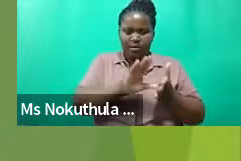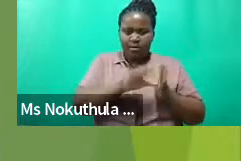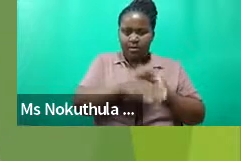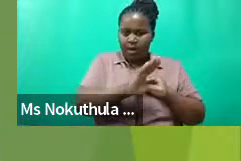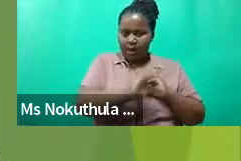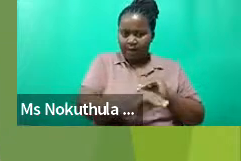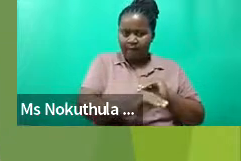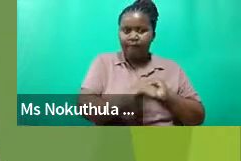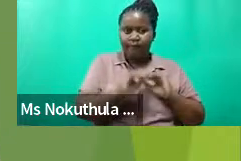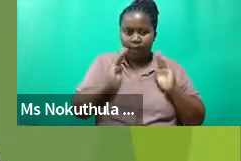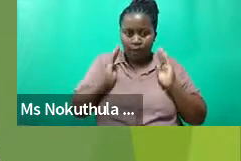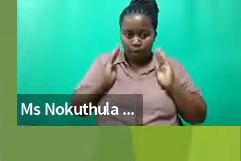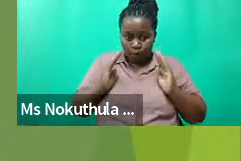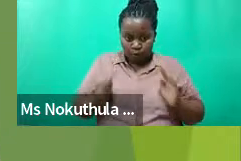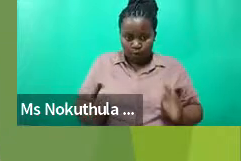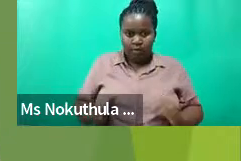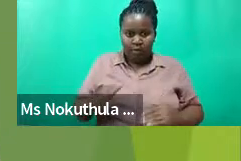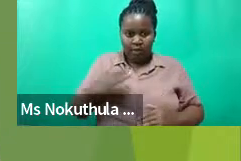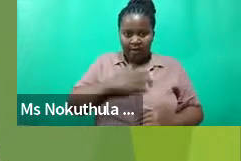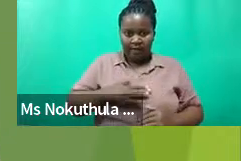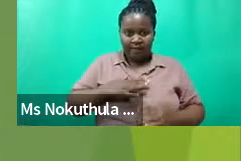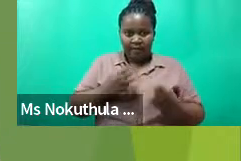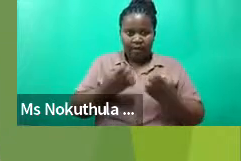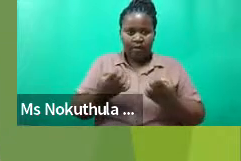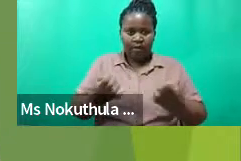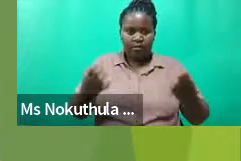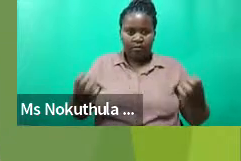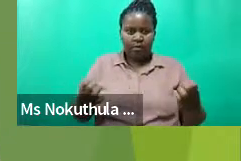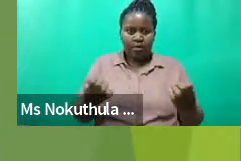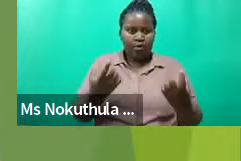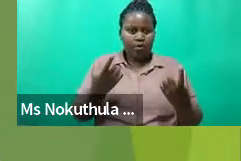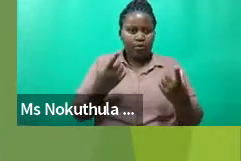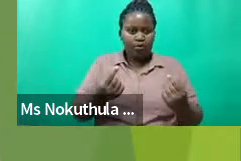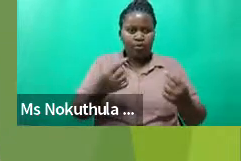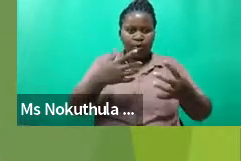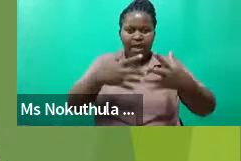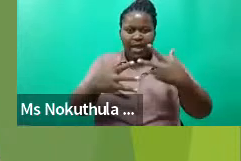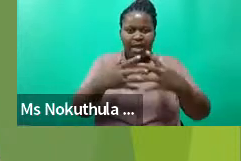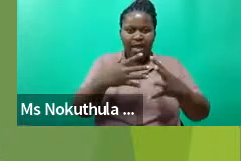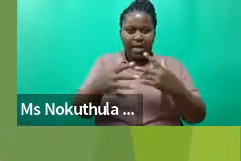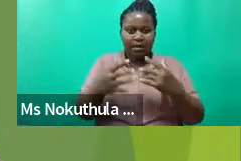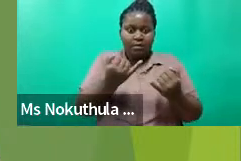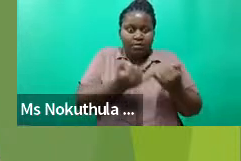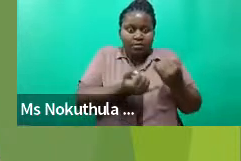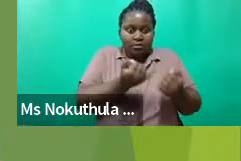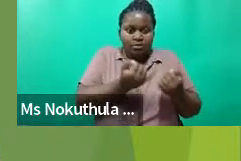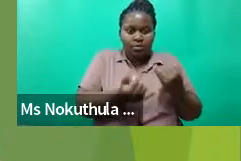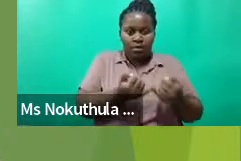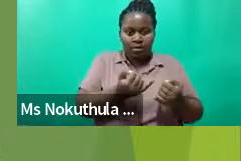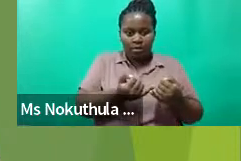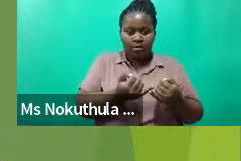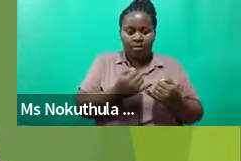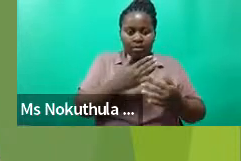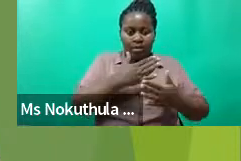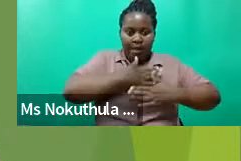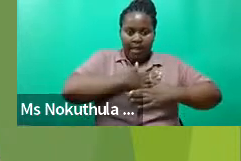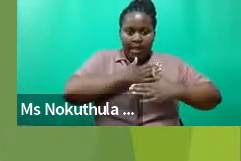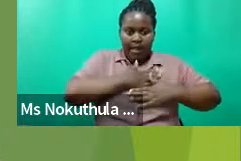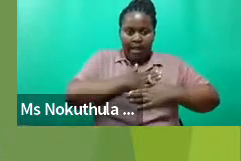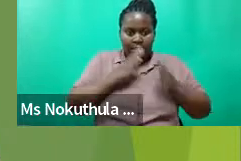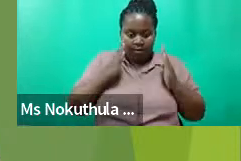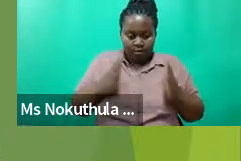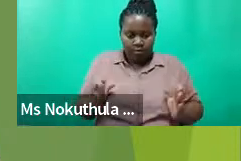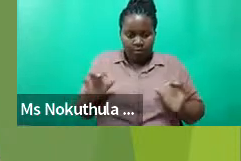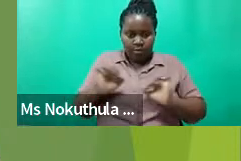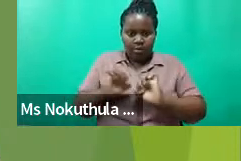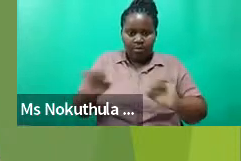human beings, they feel equipped to perform as any sexual being would, that they love their bodies and appreciate the